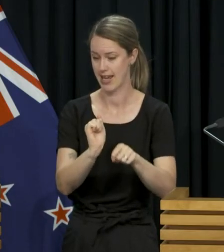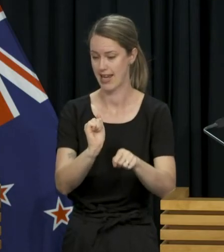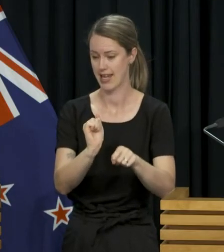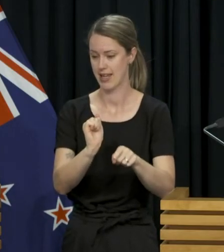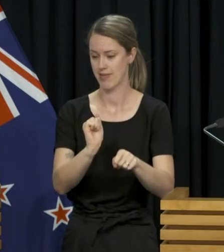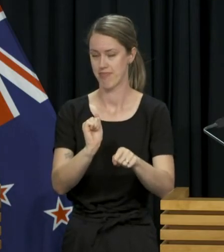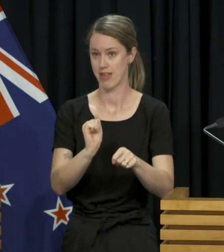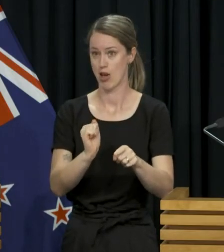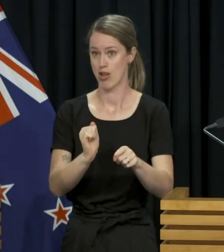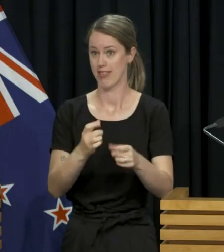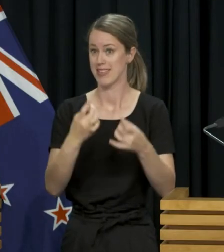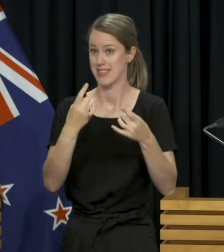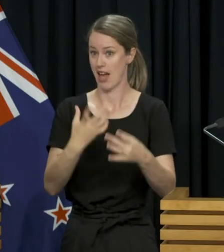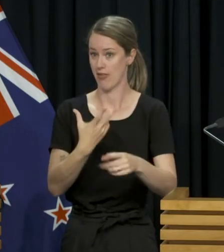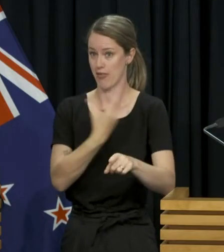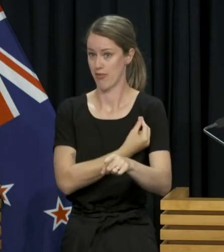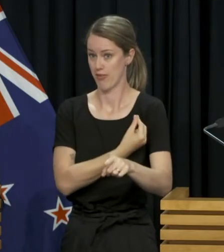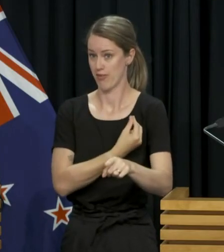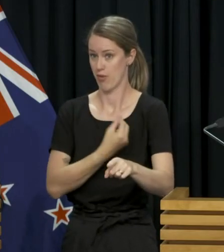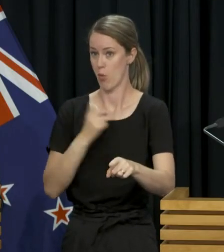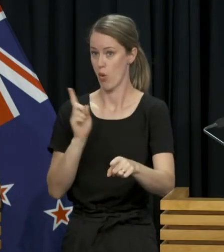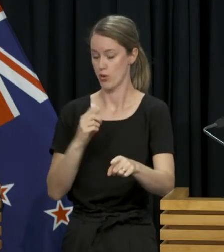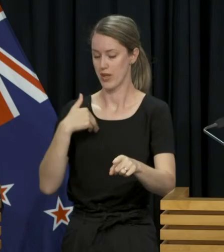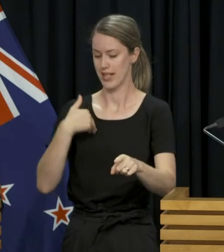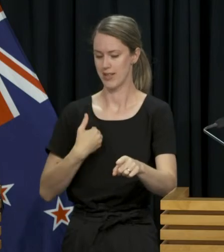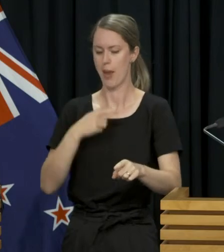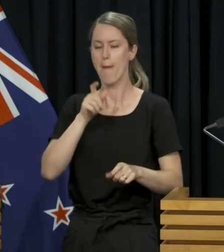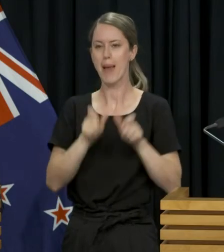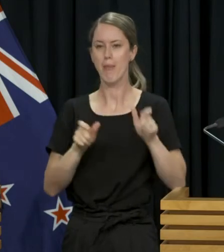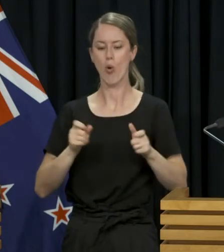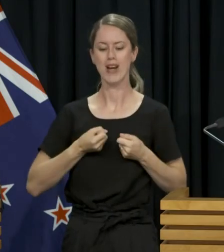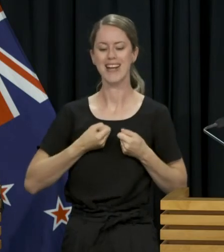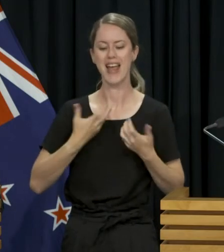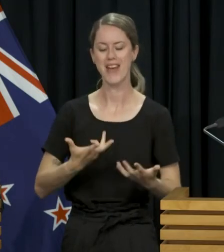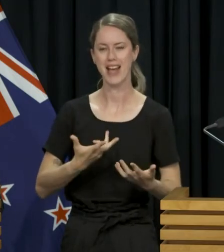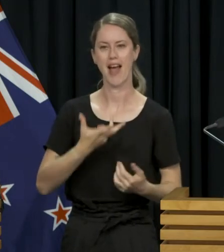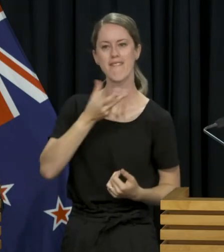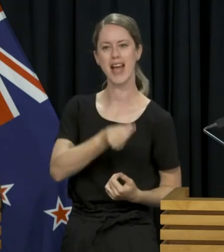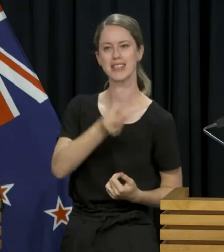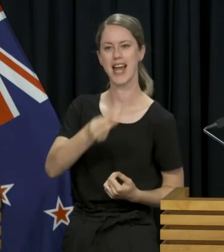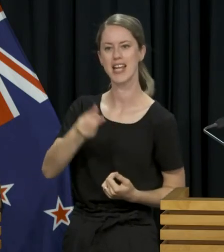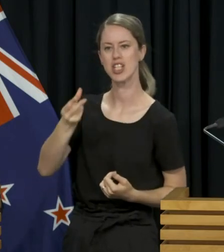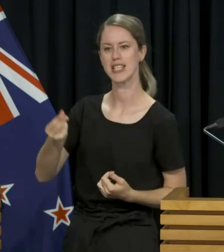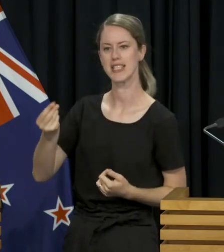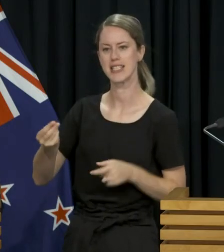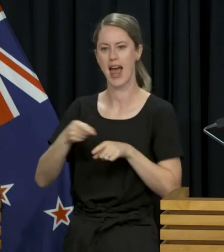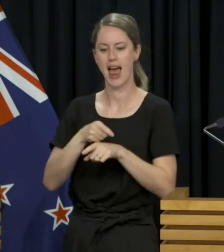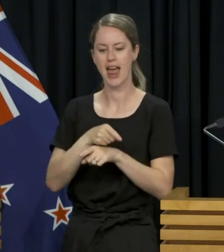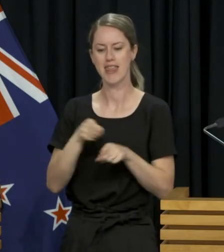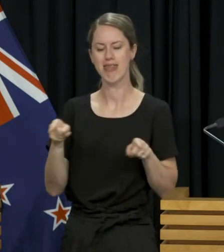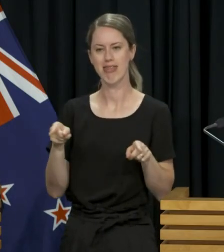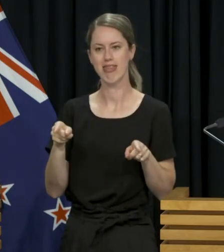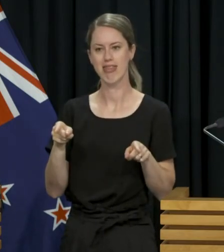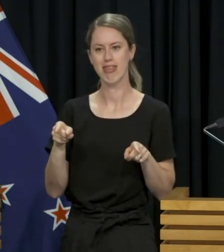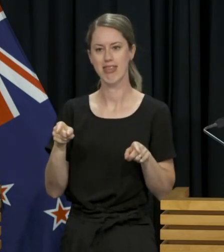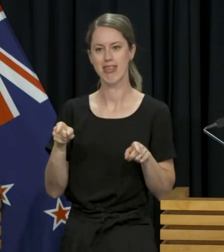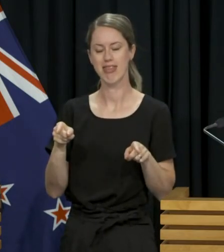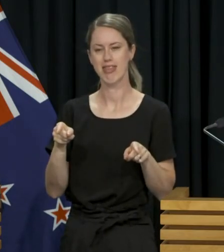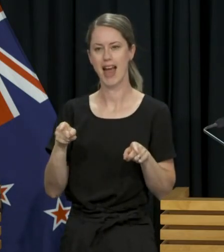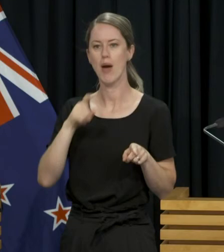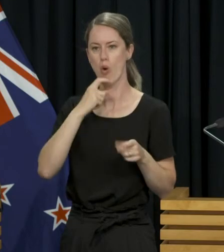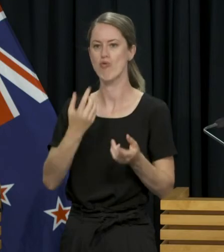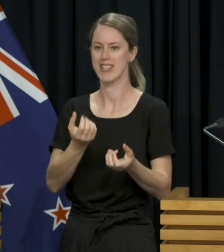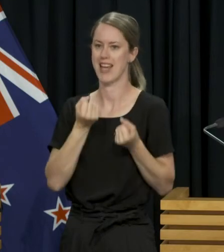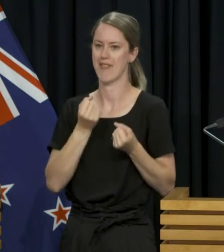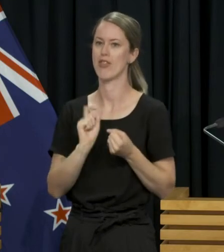of our overall program will include vaccinators who will be vaccinating our border workforce over the next 2 to 3 weeks,